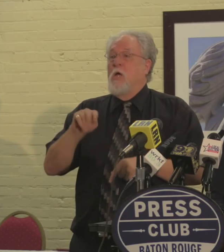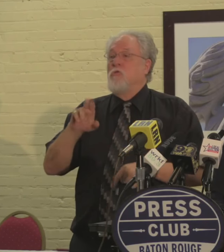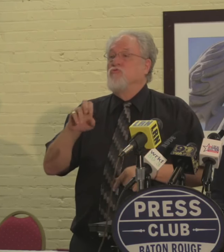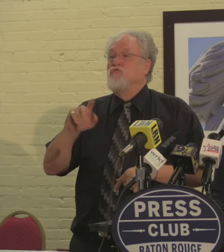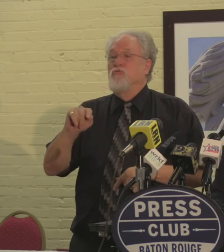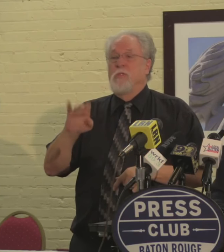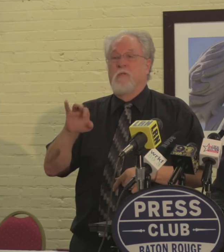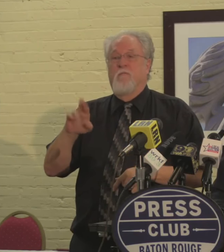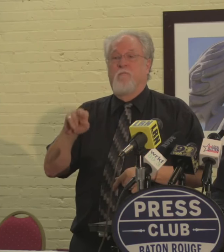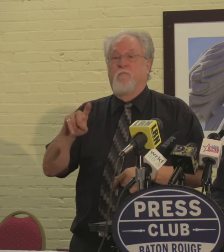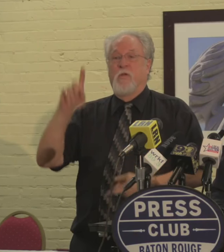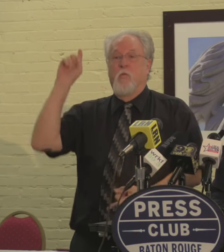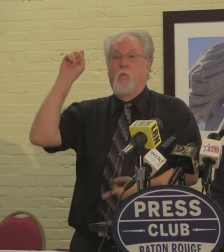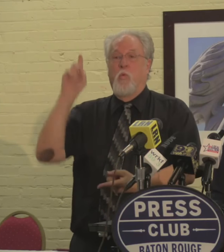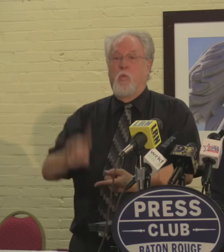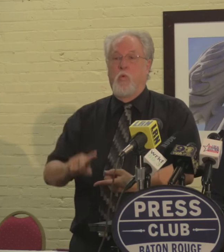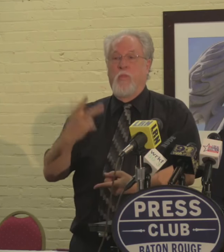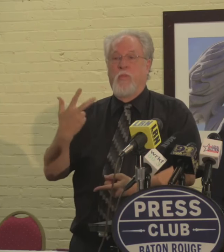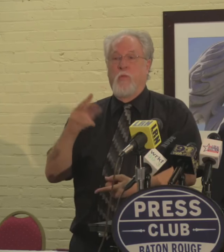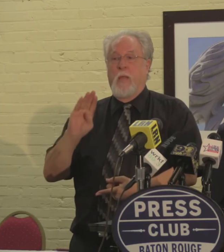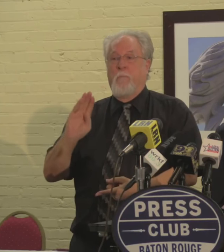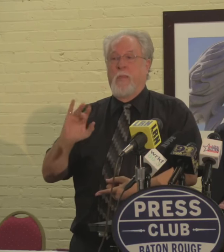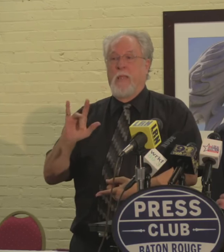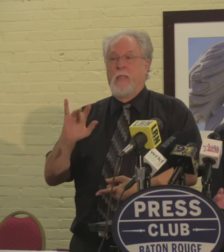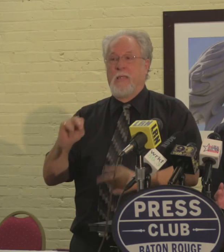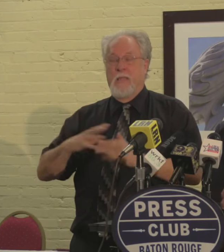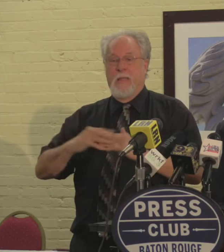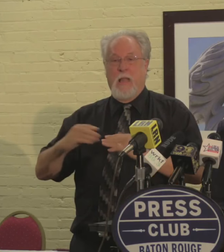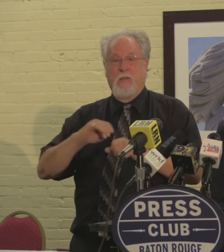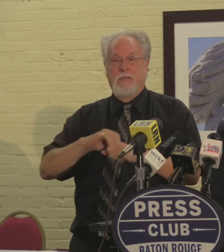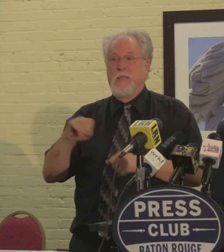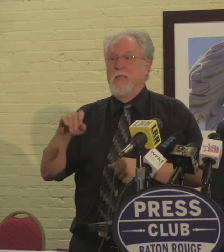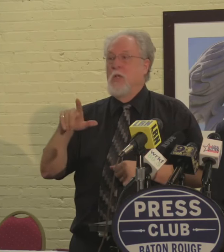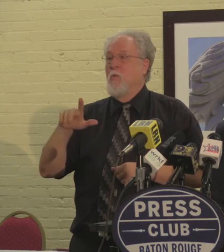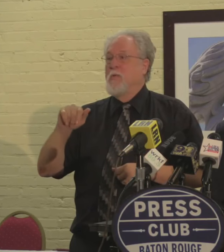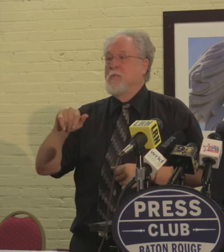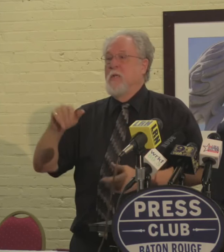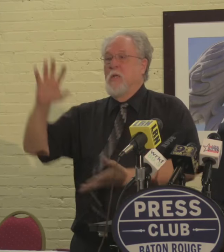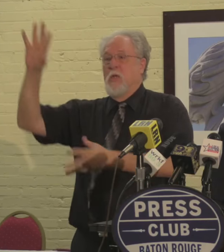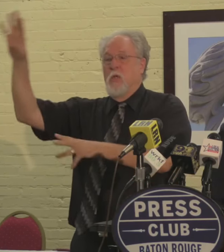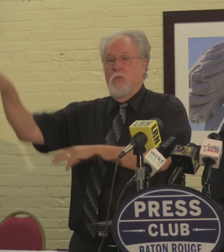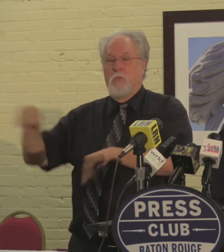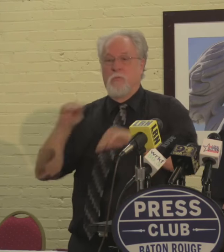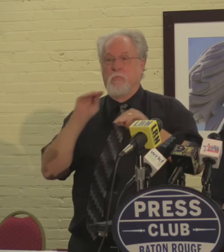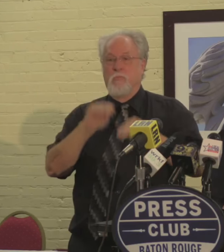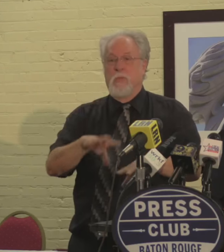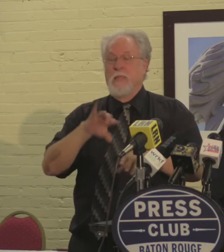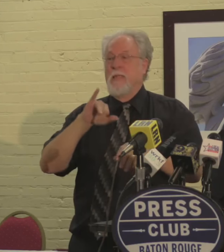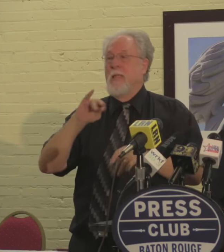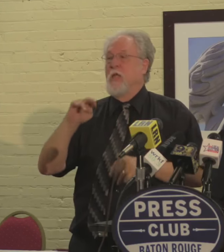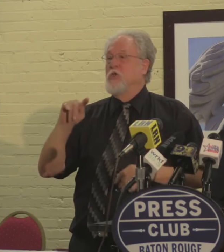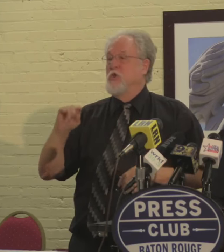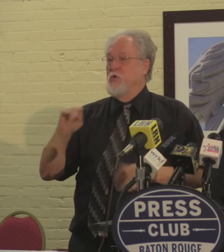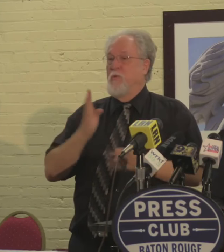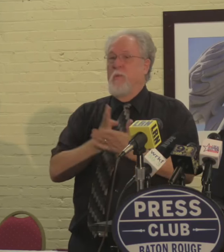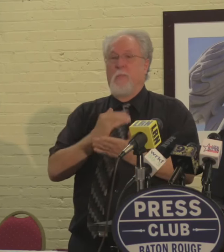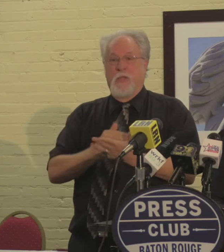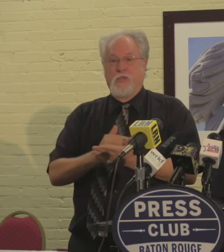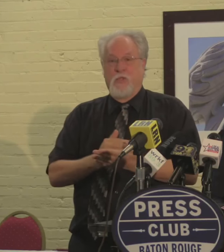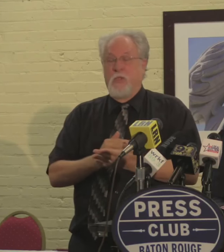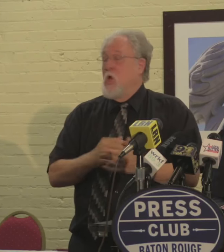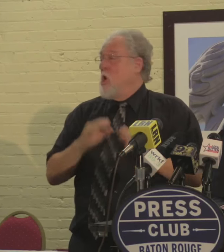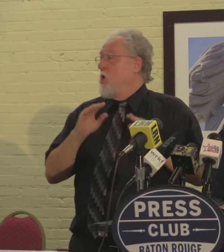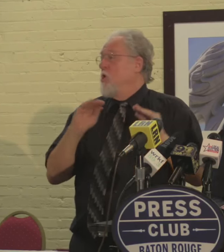were depleted by $3 billion in Louisiana as they were swept and incorporated into the budget with